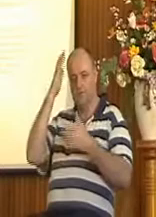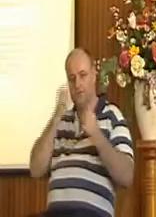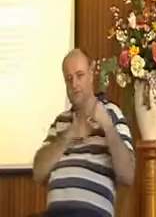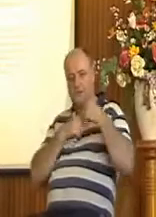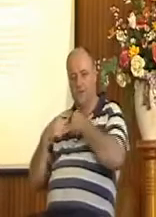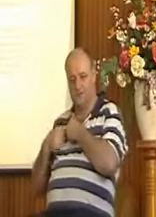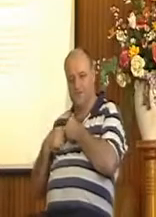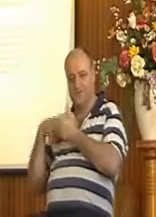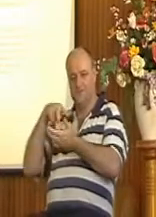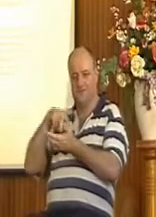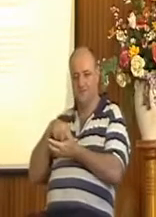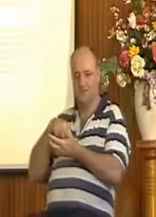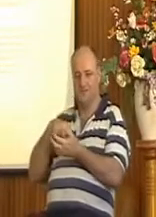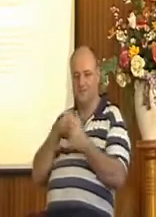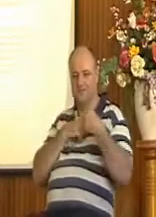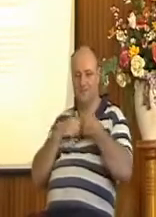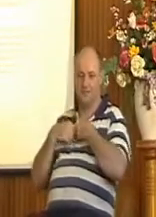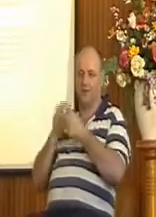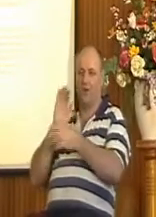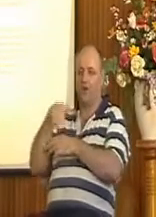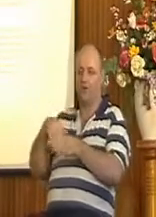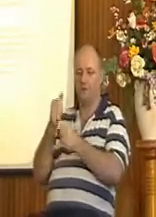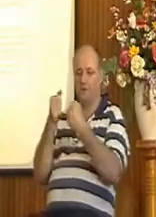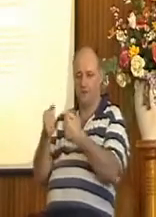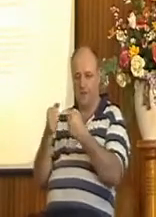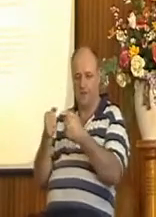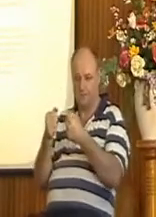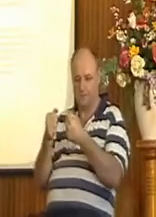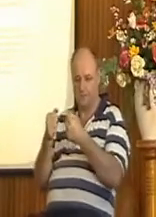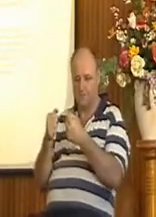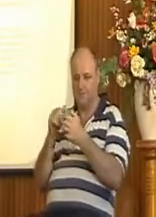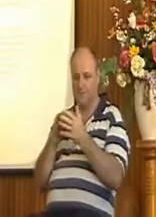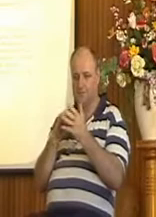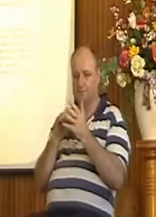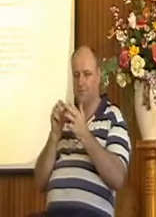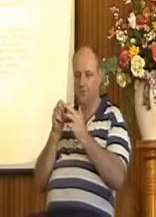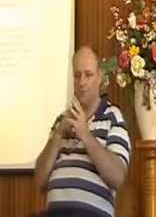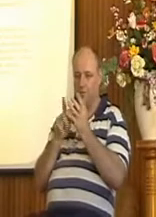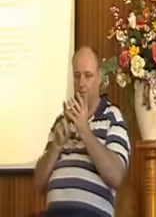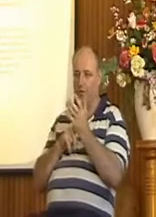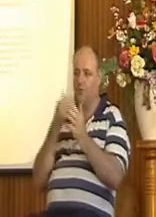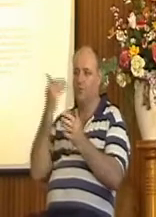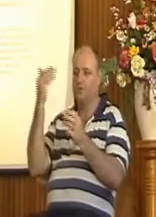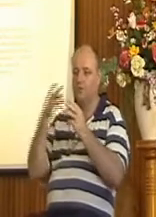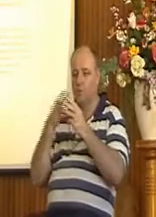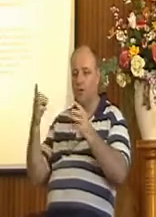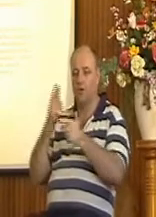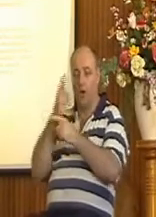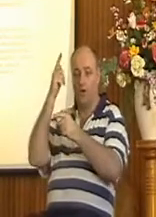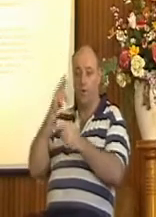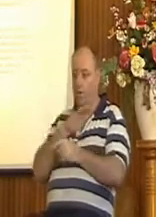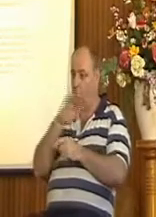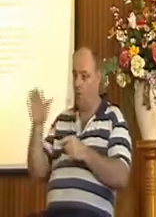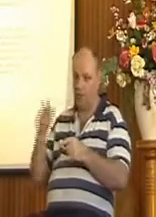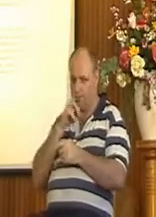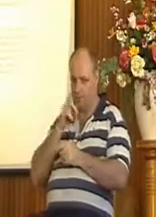just suitable for a keen Christian person to move. Never mind the bondage